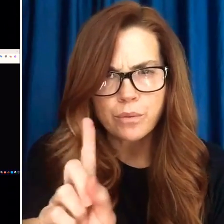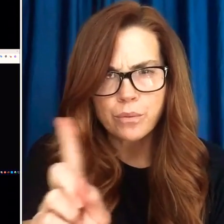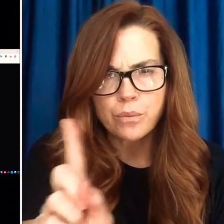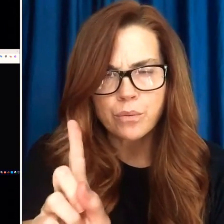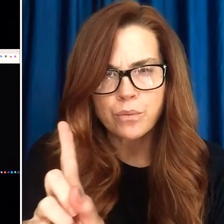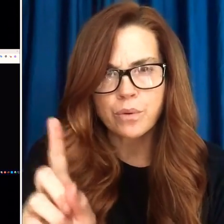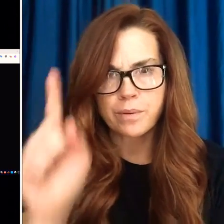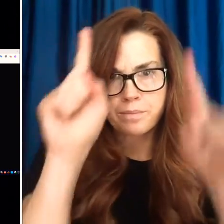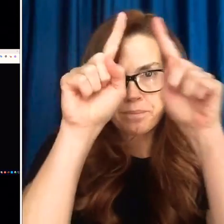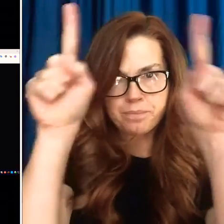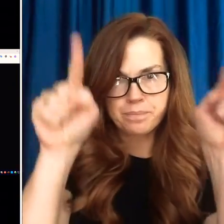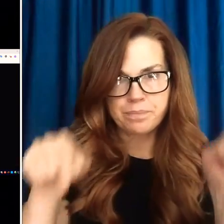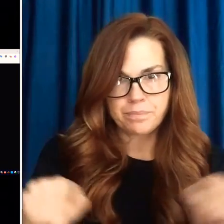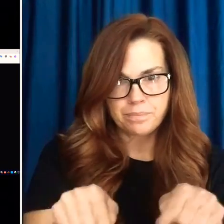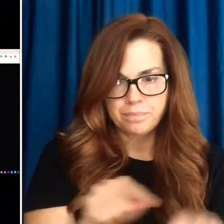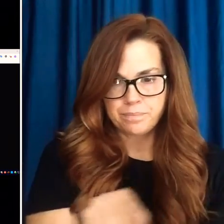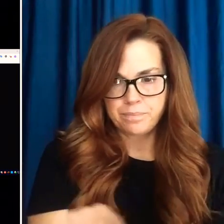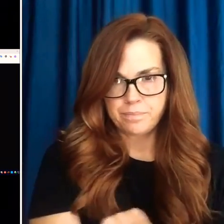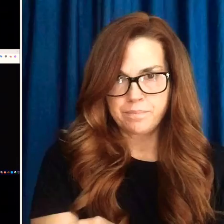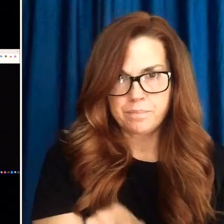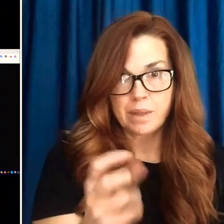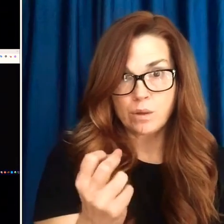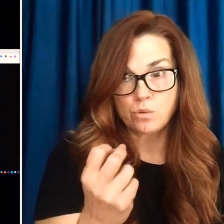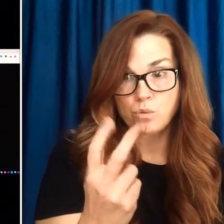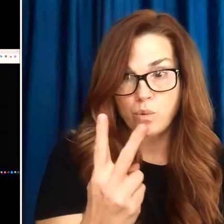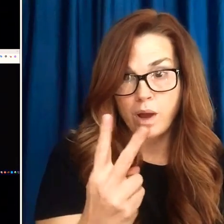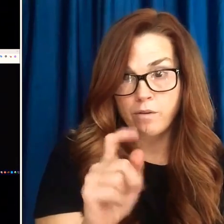If you picked this number,